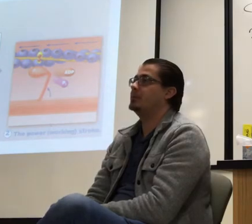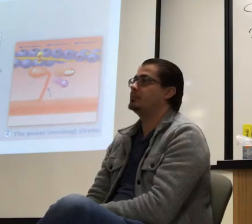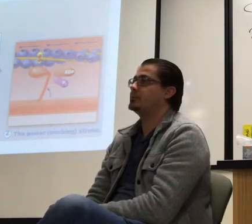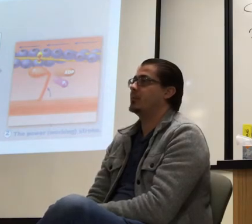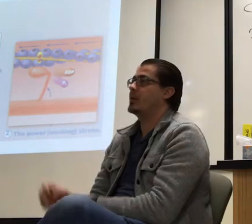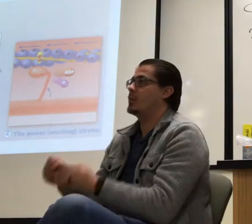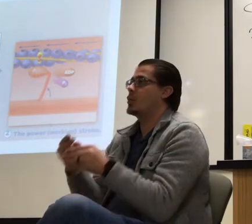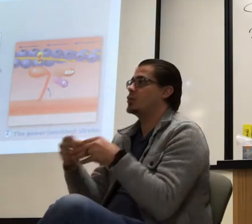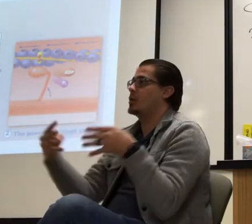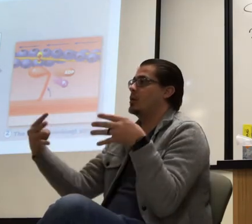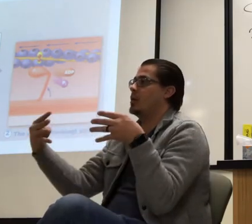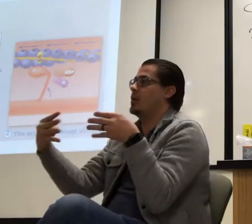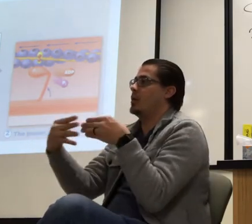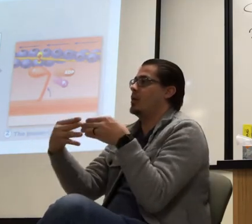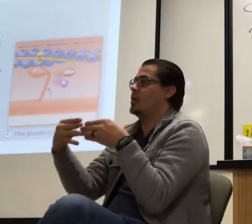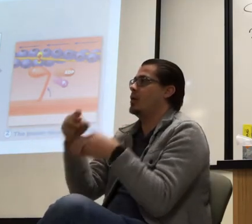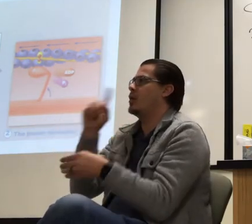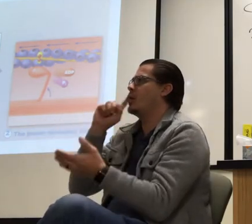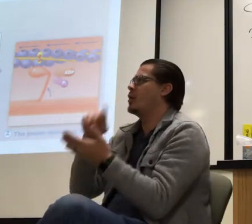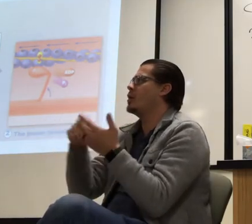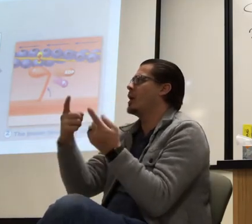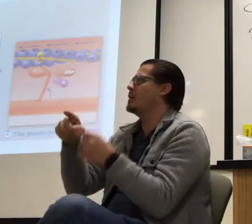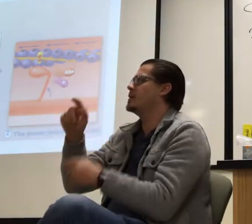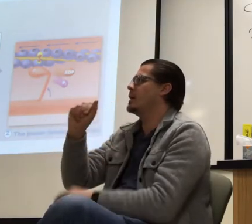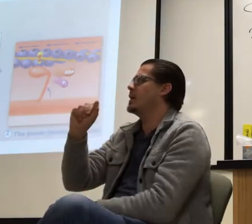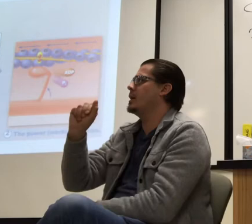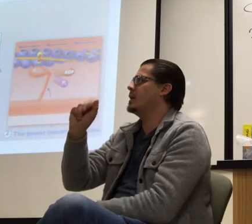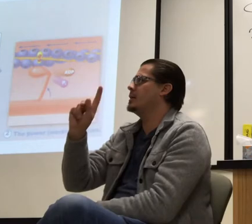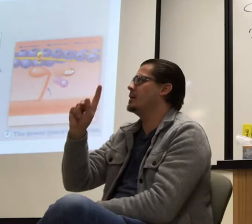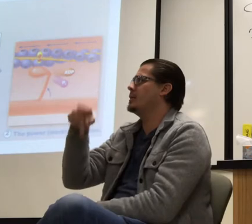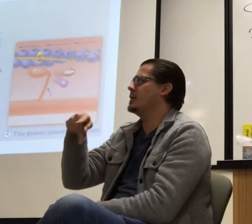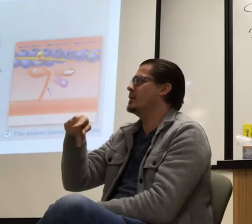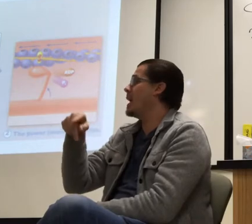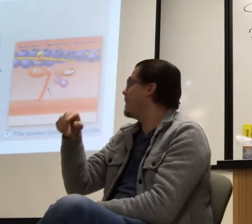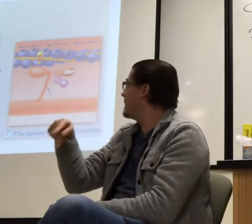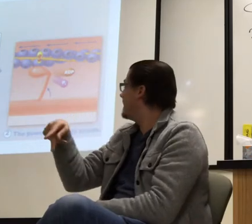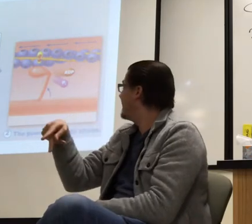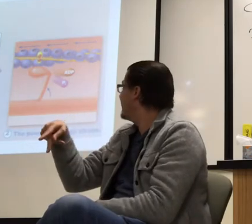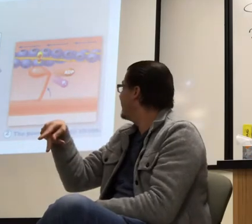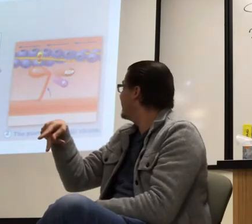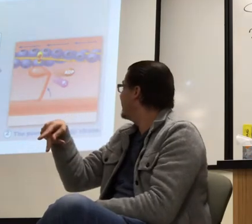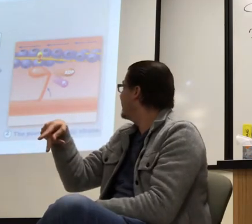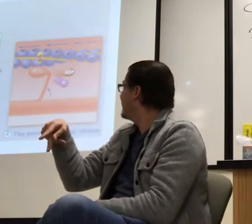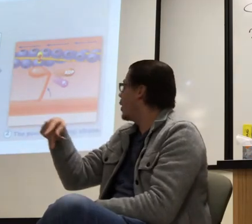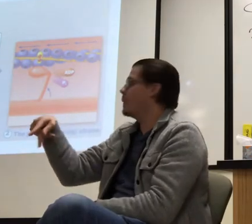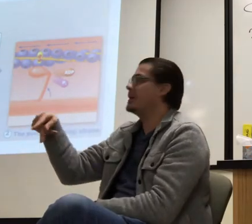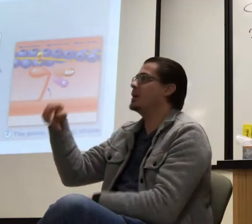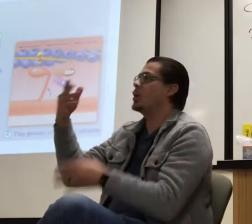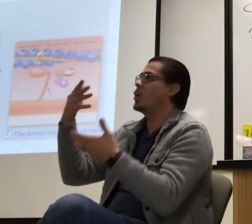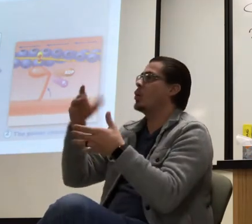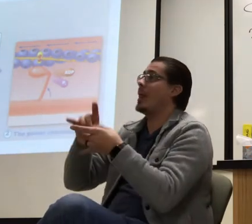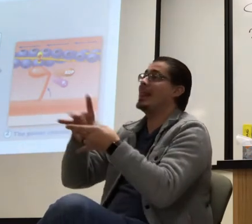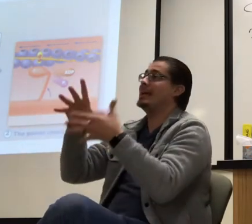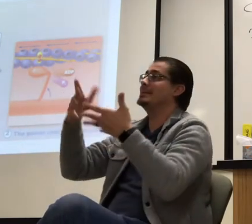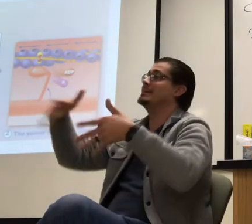So look what happens to the ADP and the P. It's released. Okay, it's